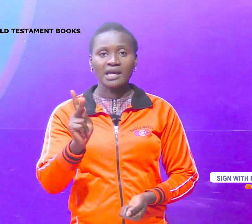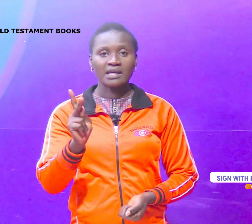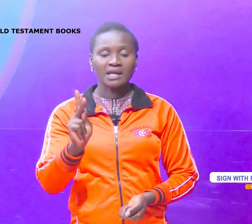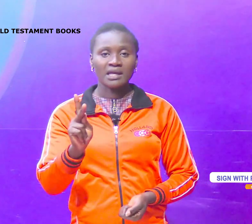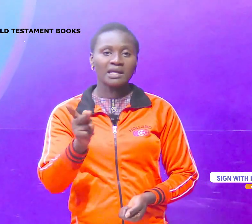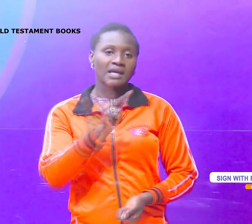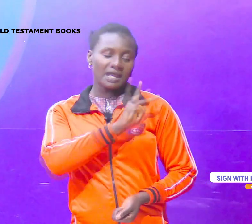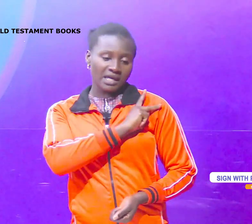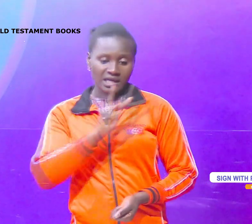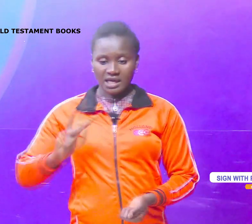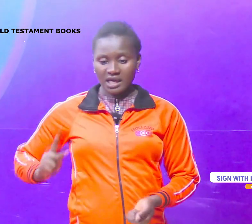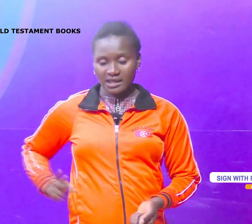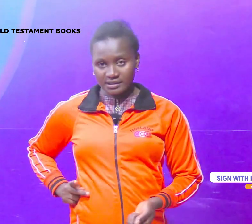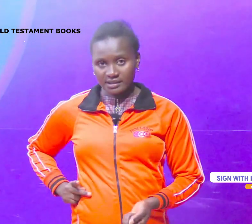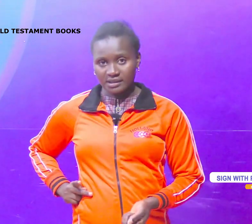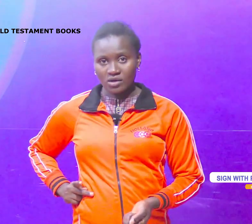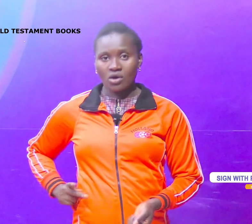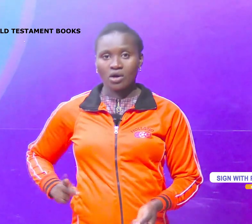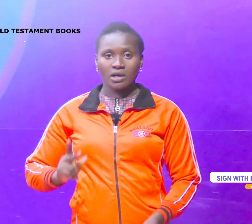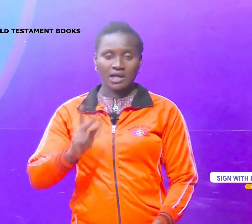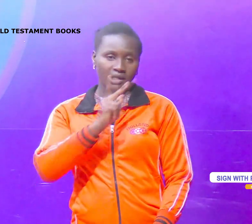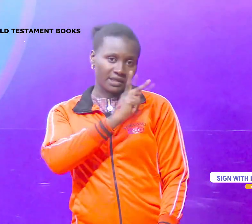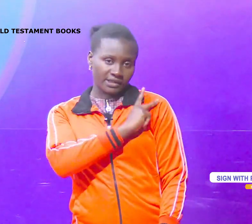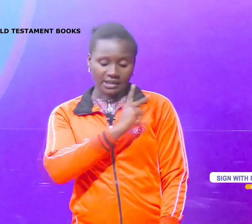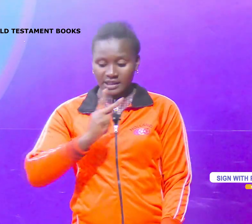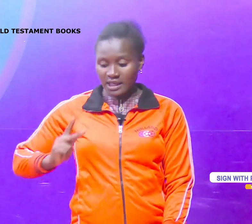then Kings, like this. Kings,